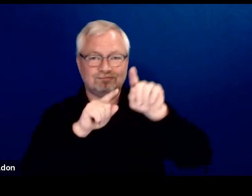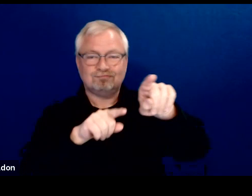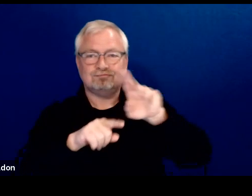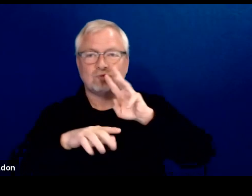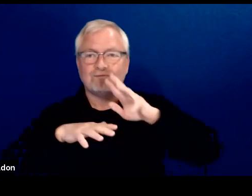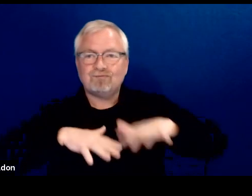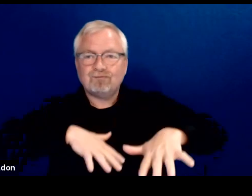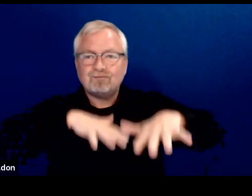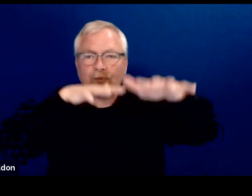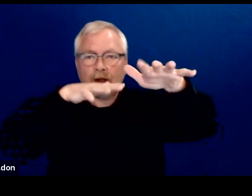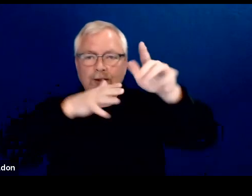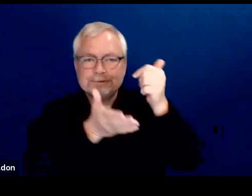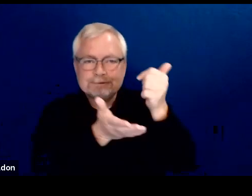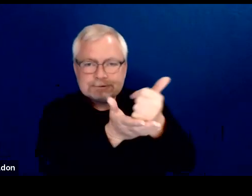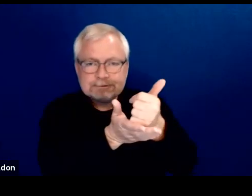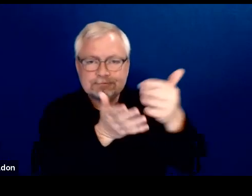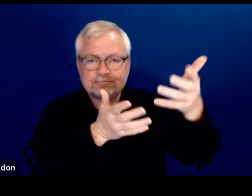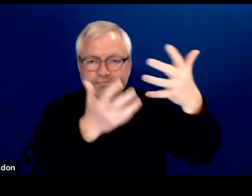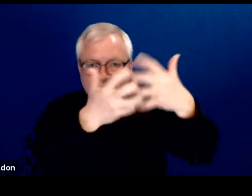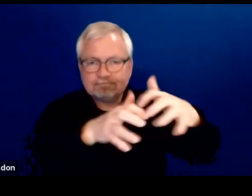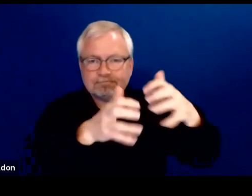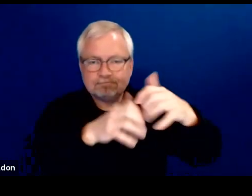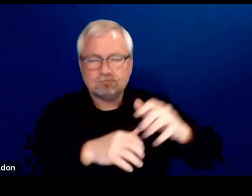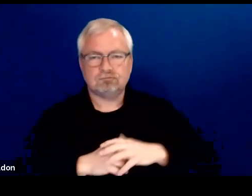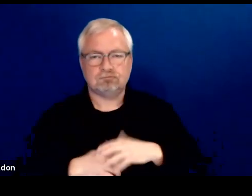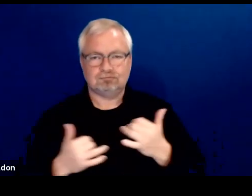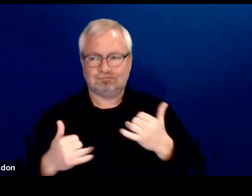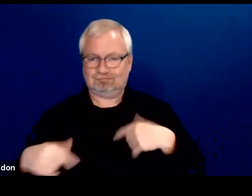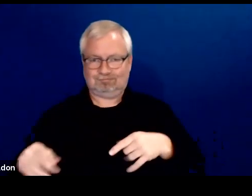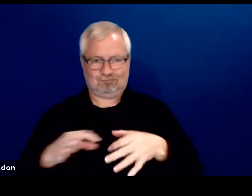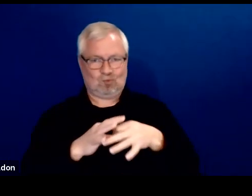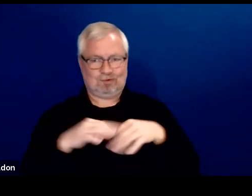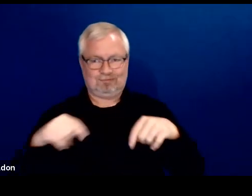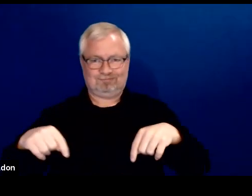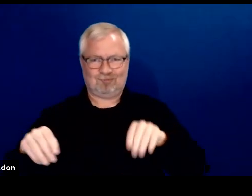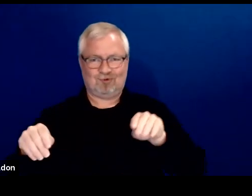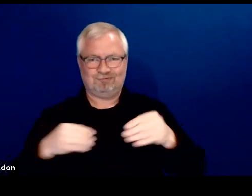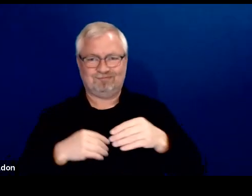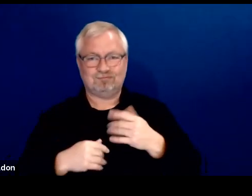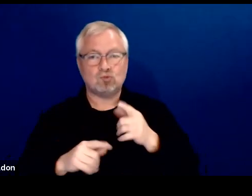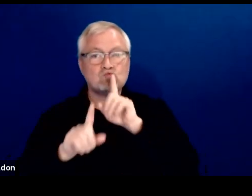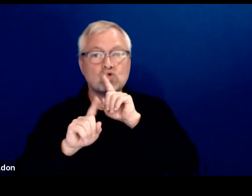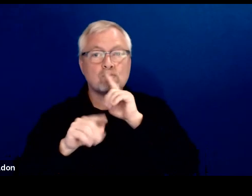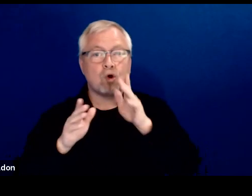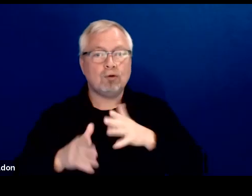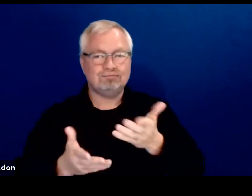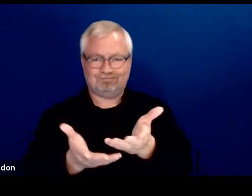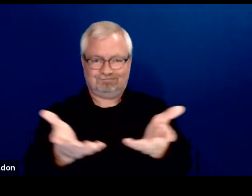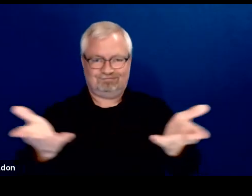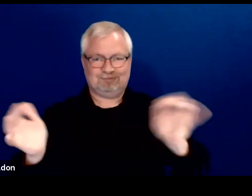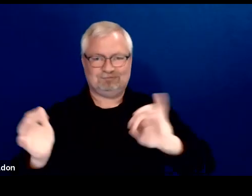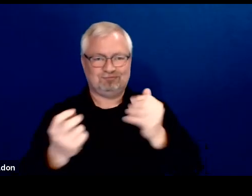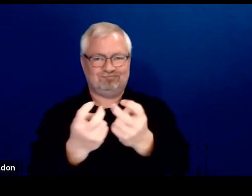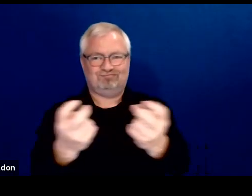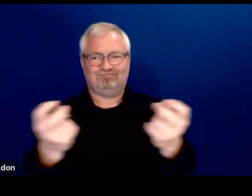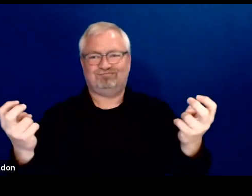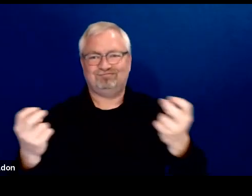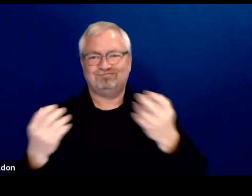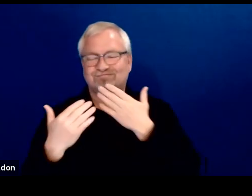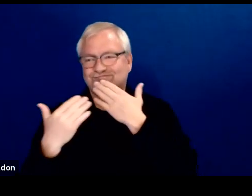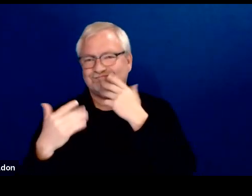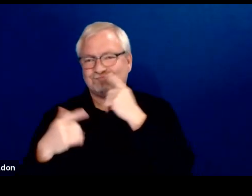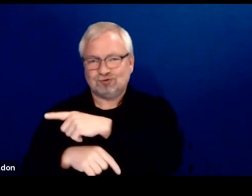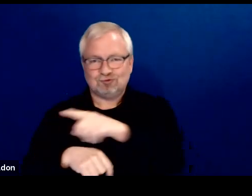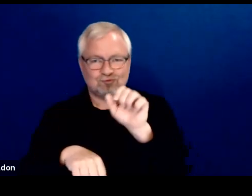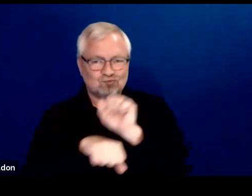you. To the reporters and the media that are here, thank you for the work that you've done remotely as we've had to do this from my self-quarantine.